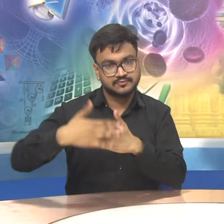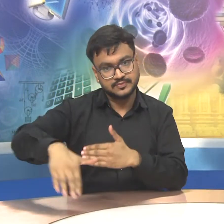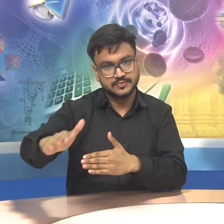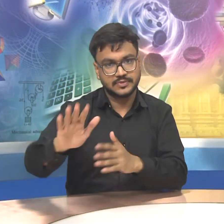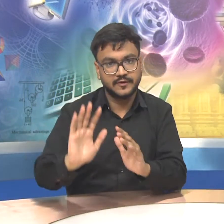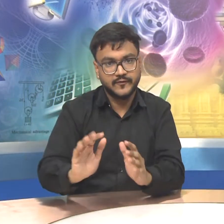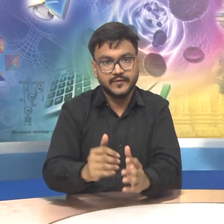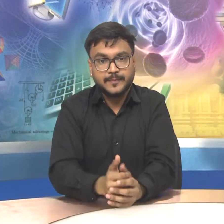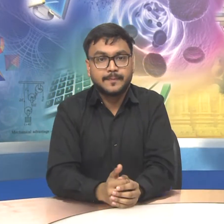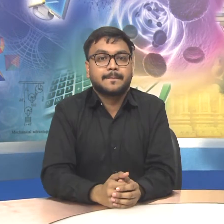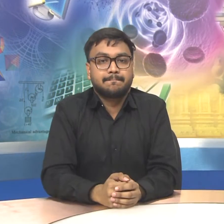jurist.